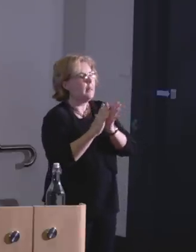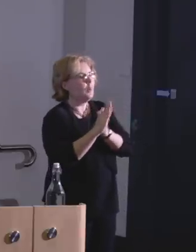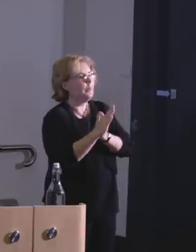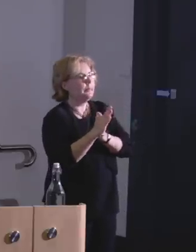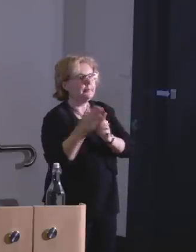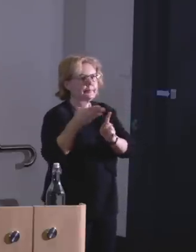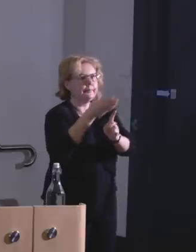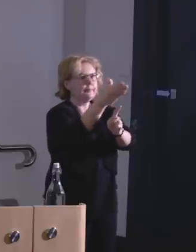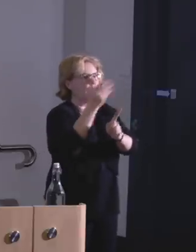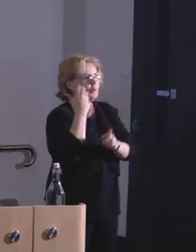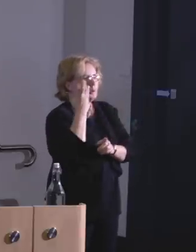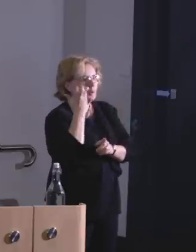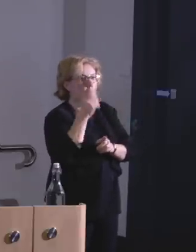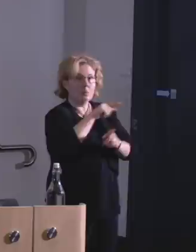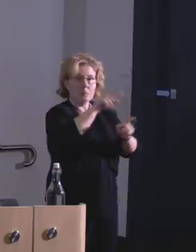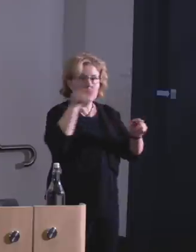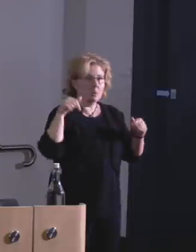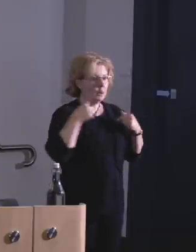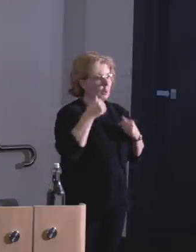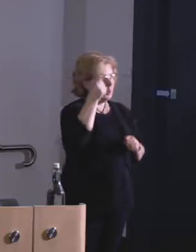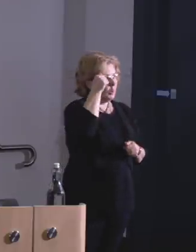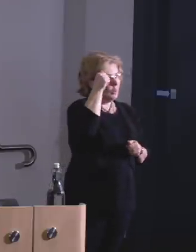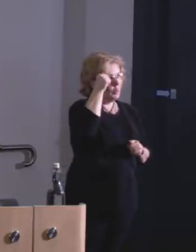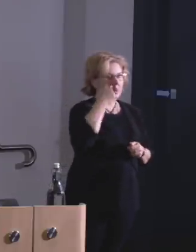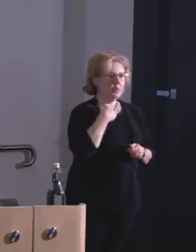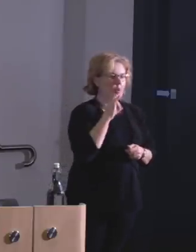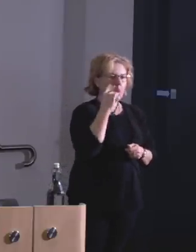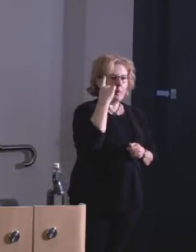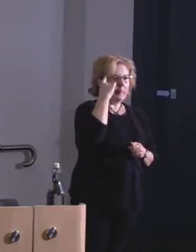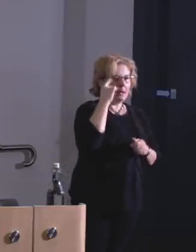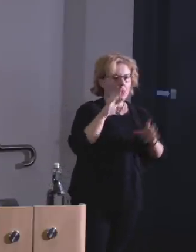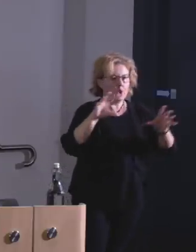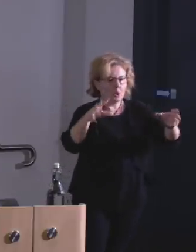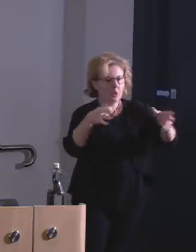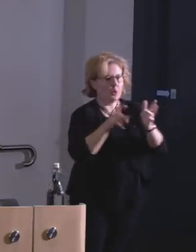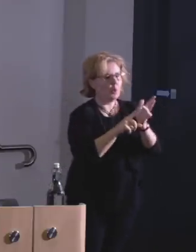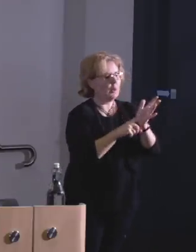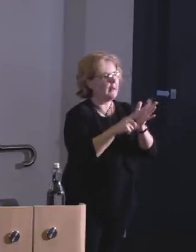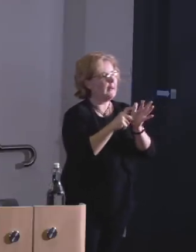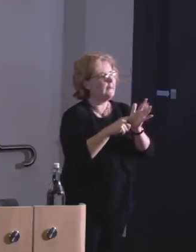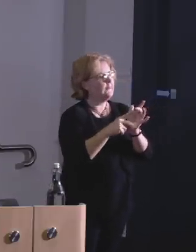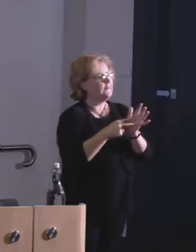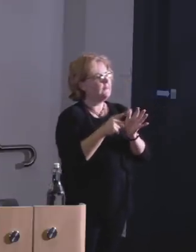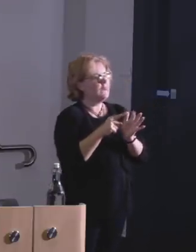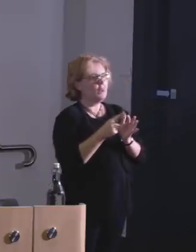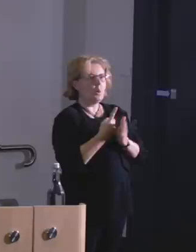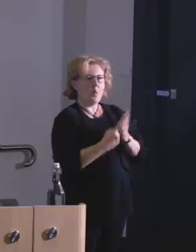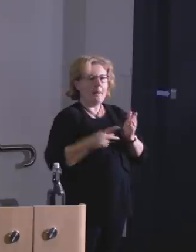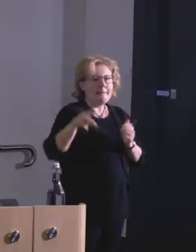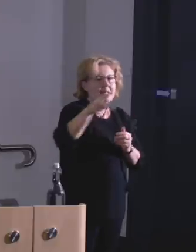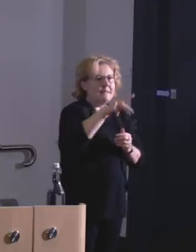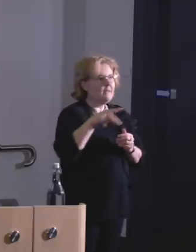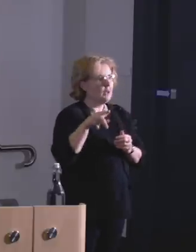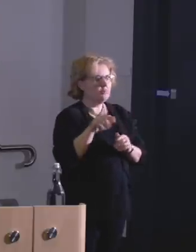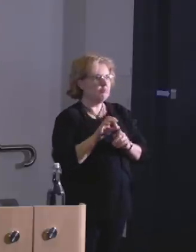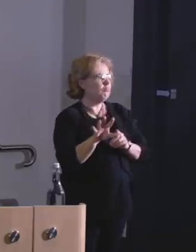And, you know, we all know. I mean, I don't think the collective is something only the Pacific knows how to